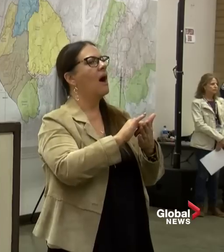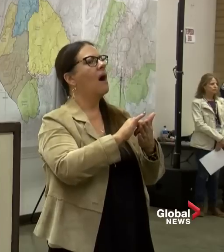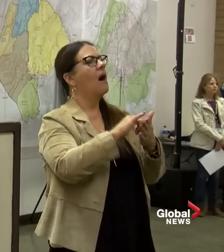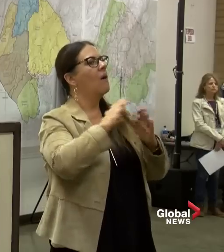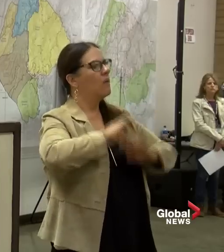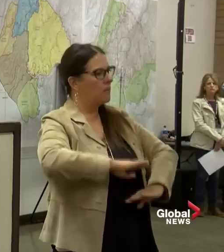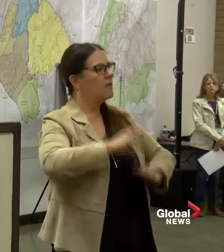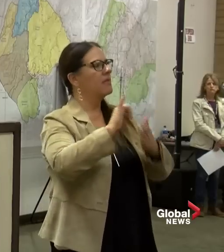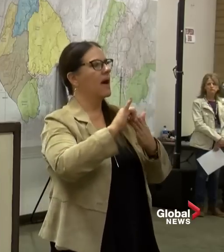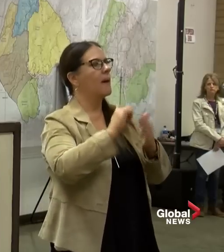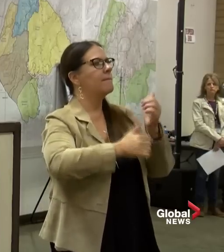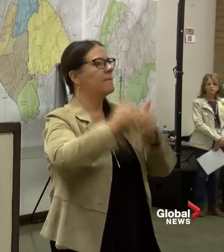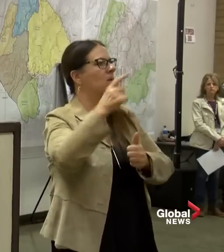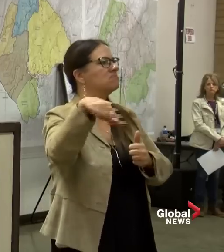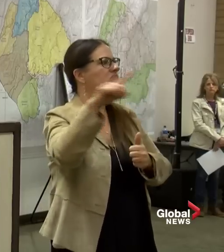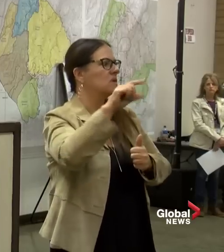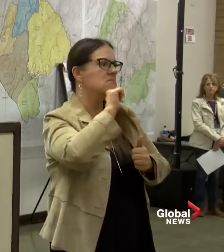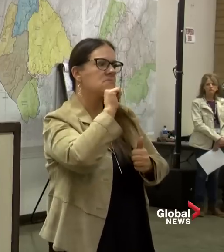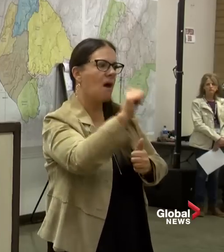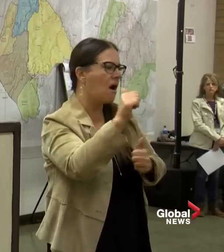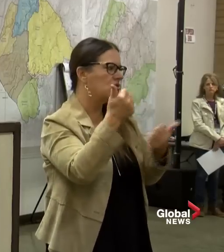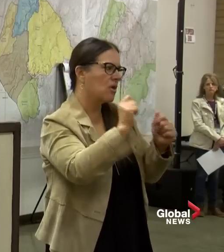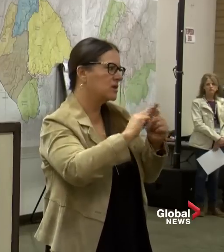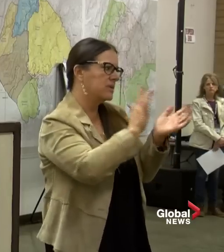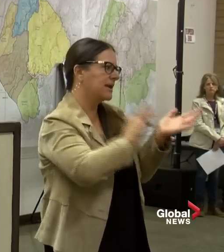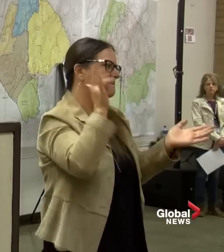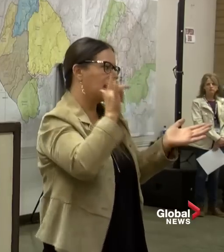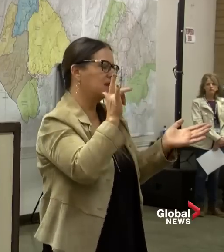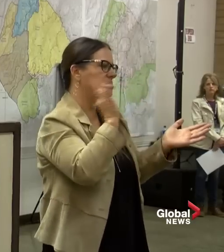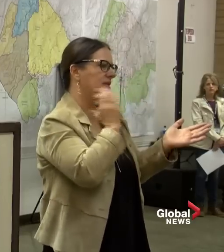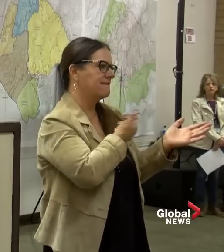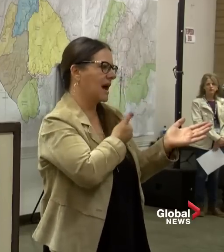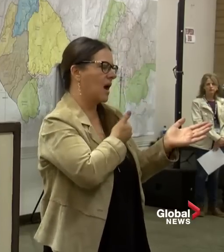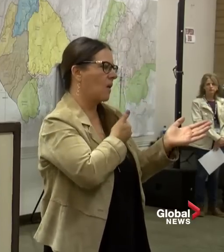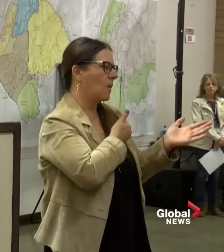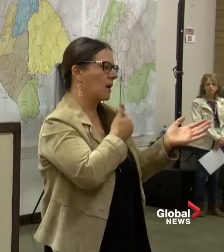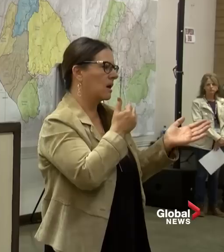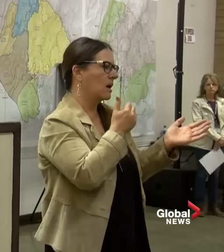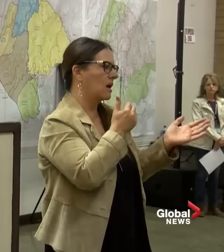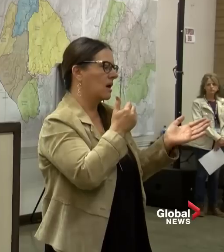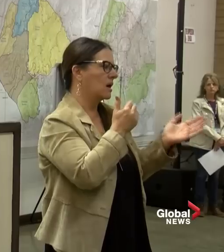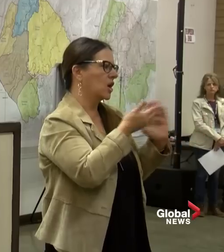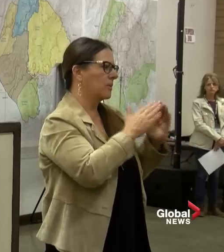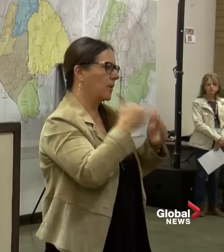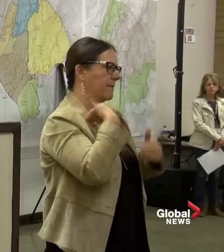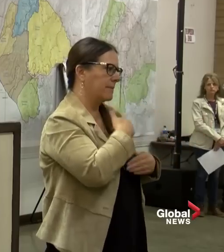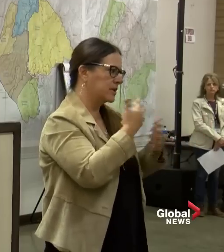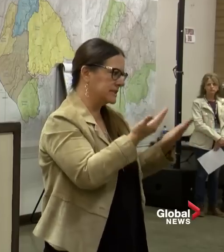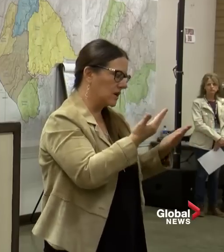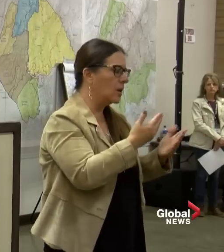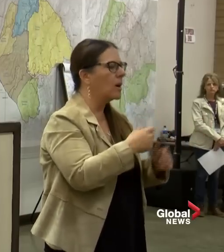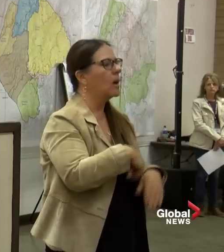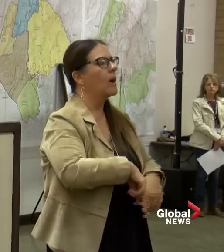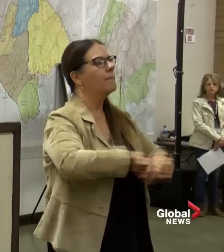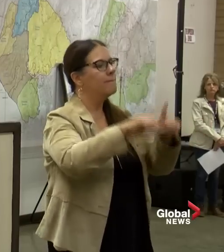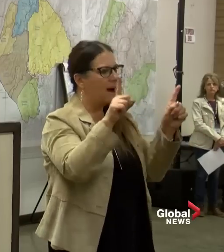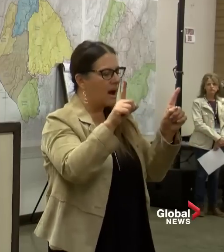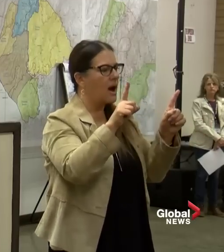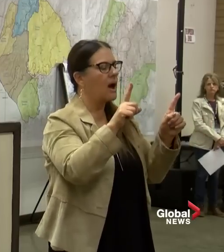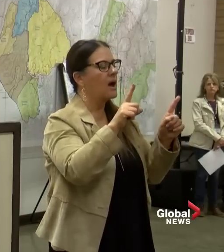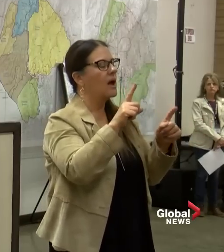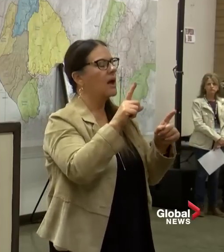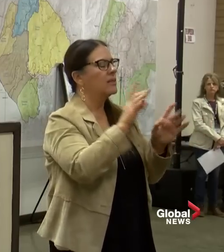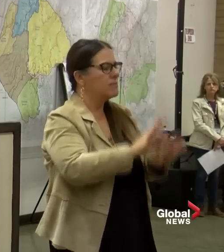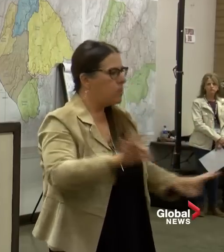advantage of their fellow human beings here. There are, however, other scams that people have to be aware of